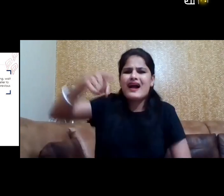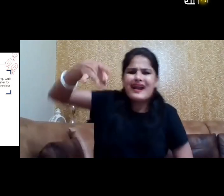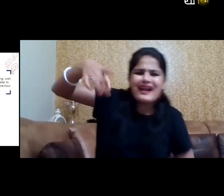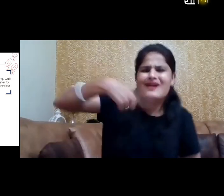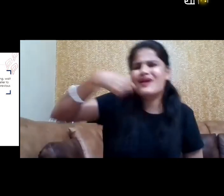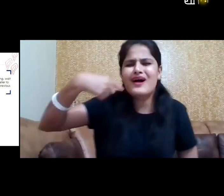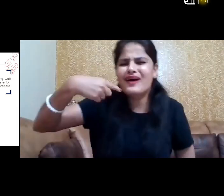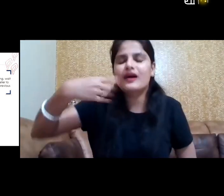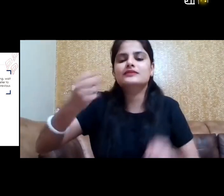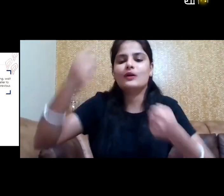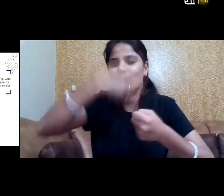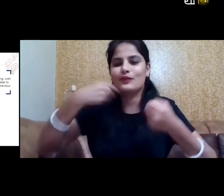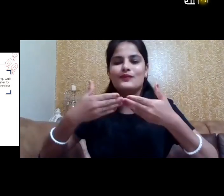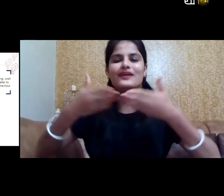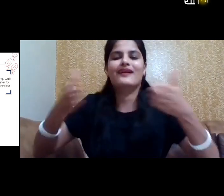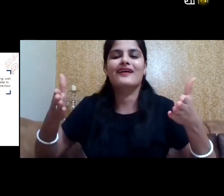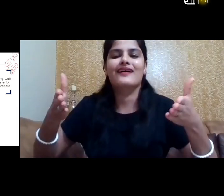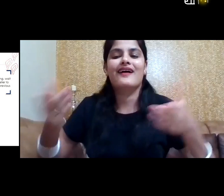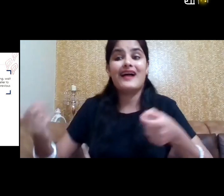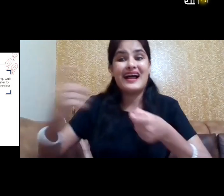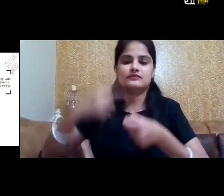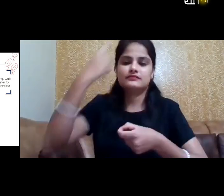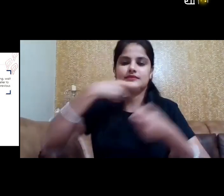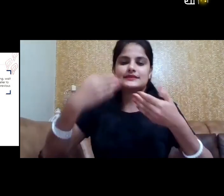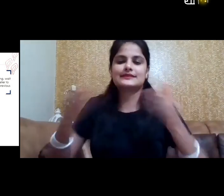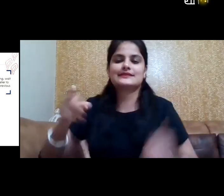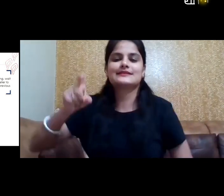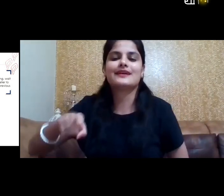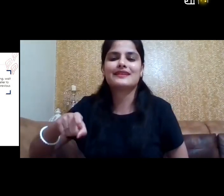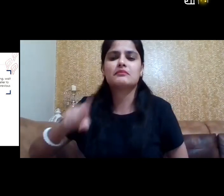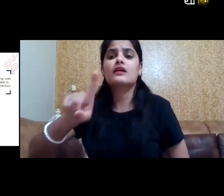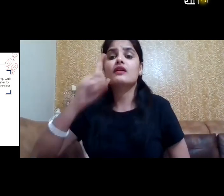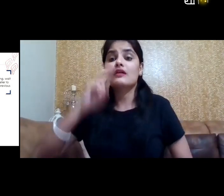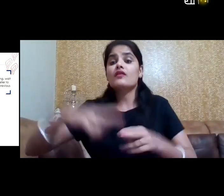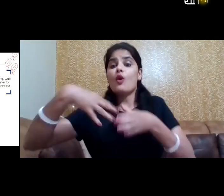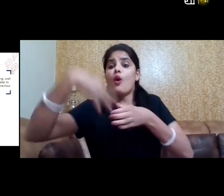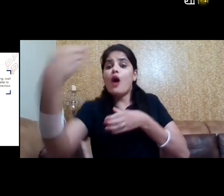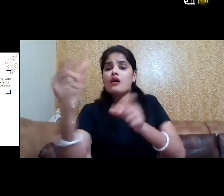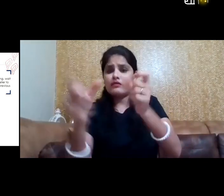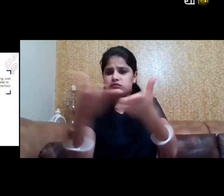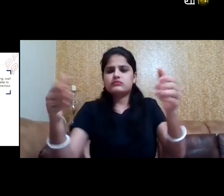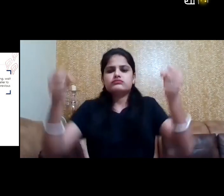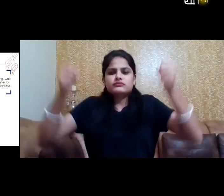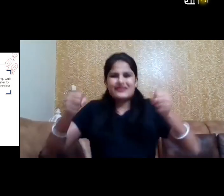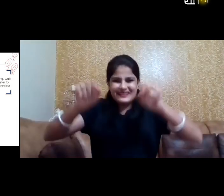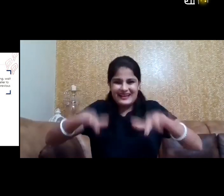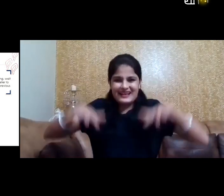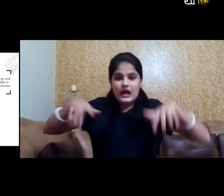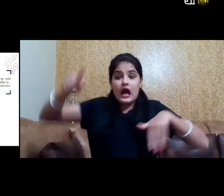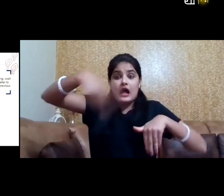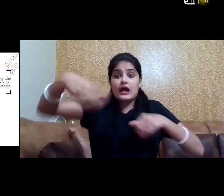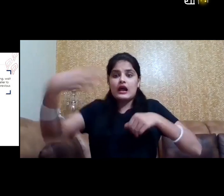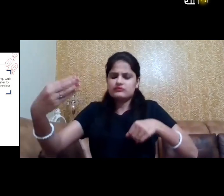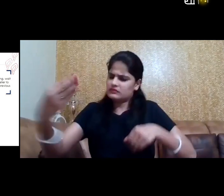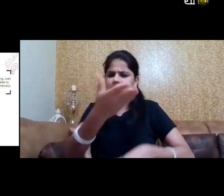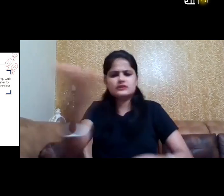faces. People would want to know who is speaking, who is signing. So please have your cameras off. But otherwise, if you are just